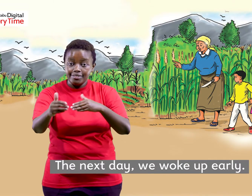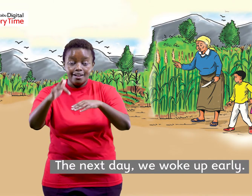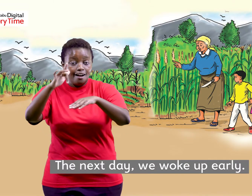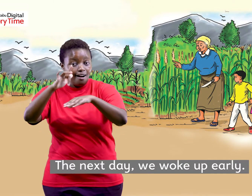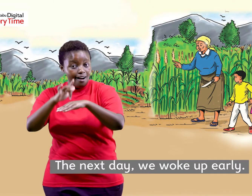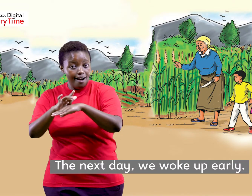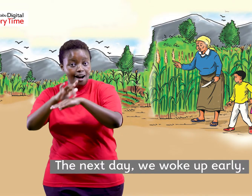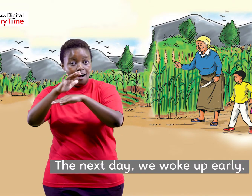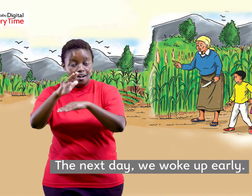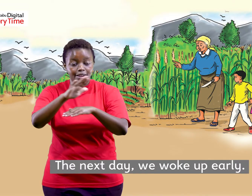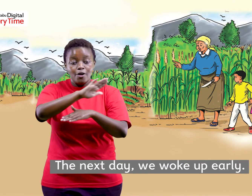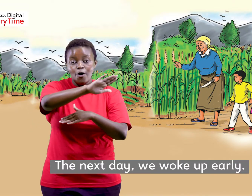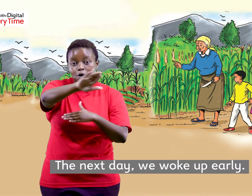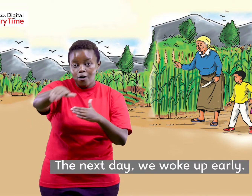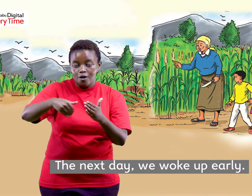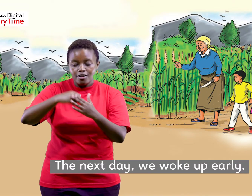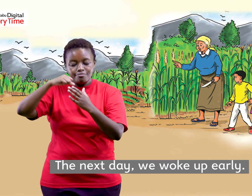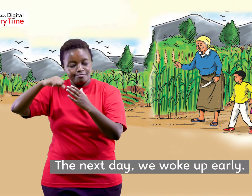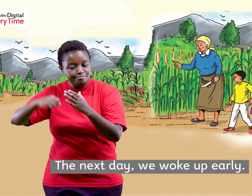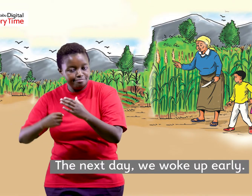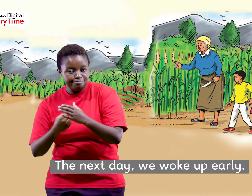The next day, we woke up early.